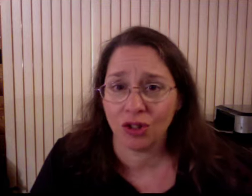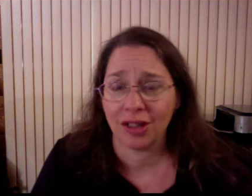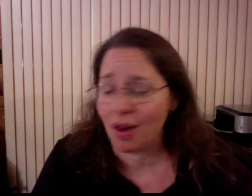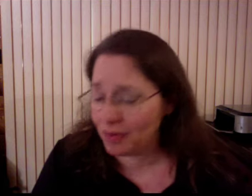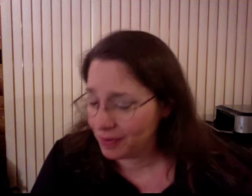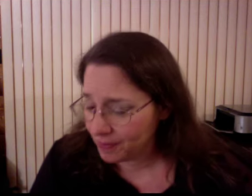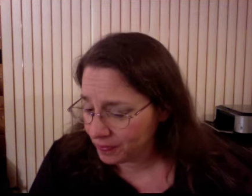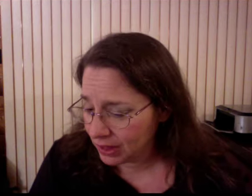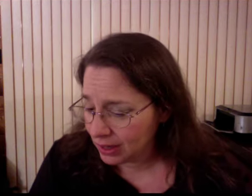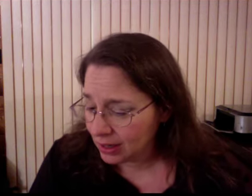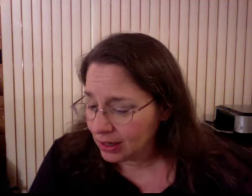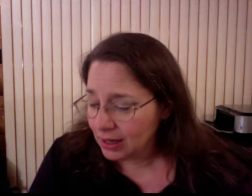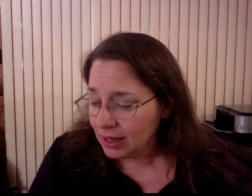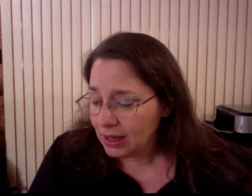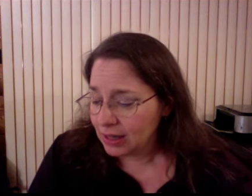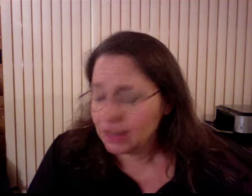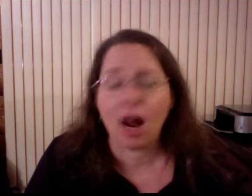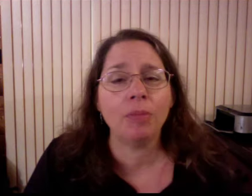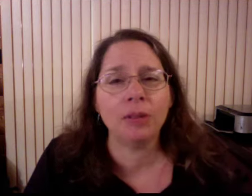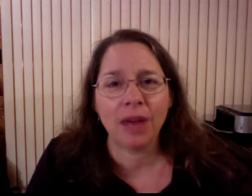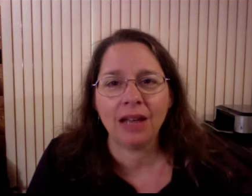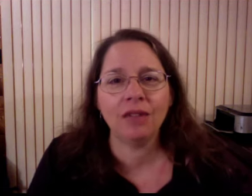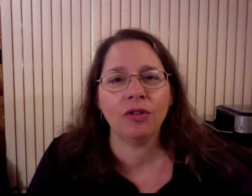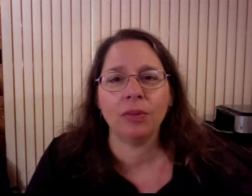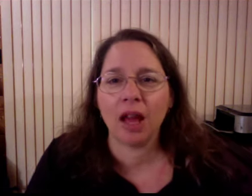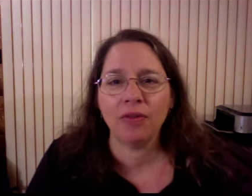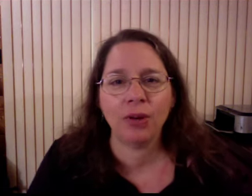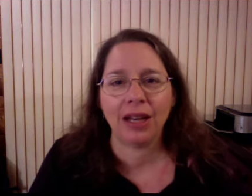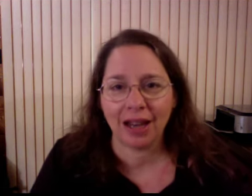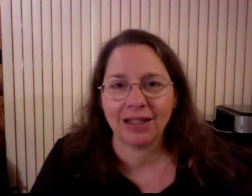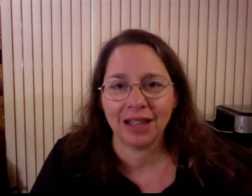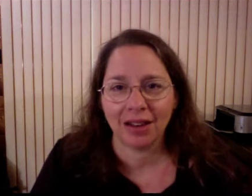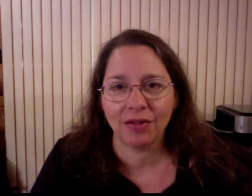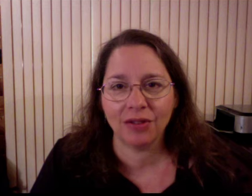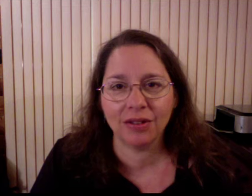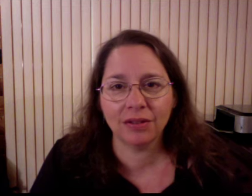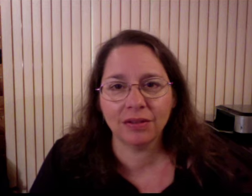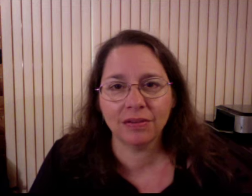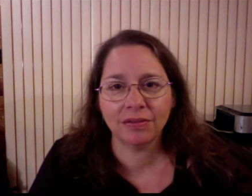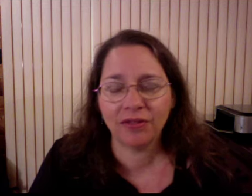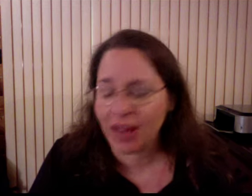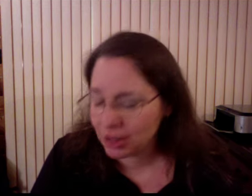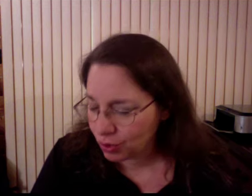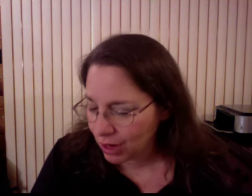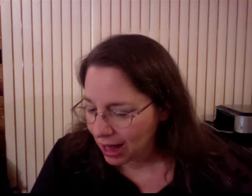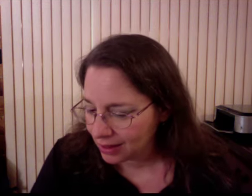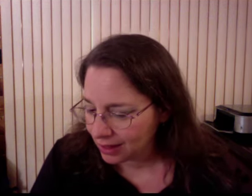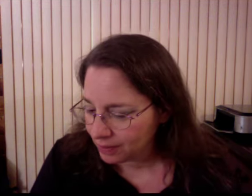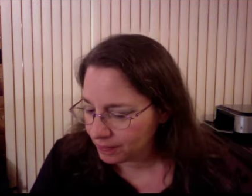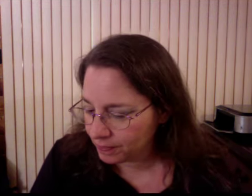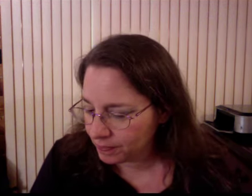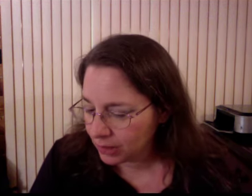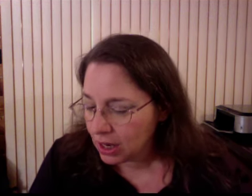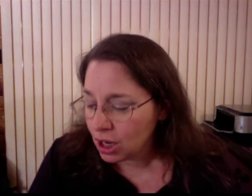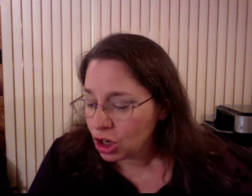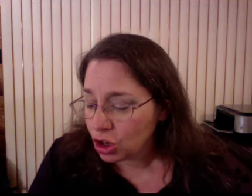yourself. Stop demanding from life what it can't give. Face reality. Courage